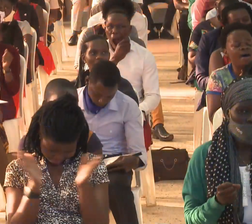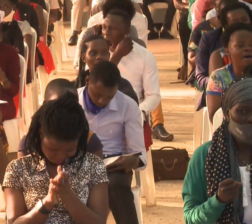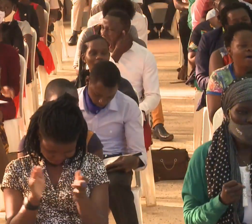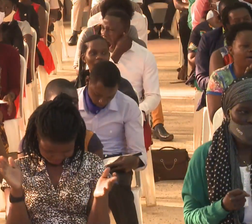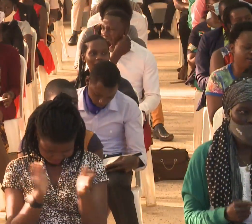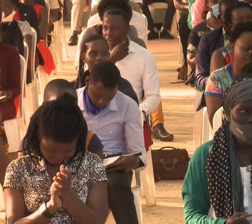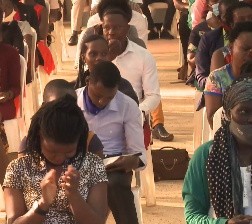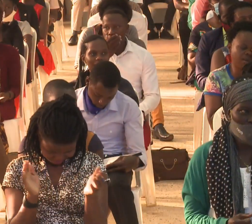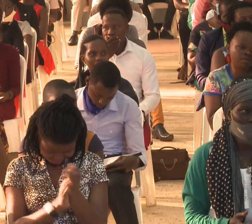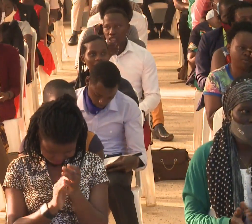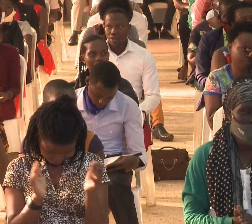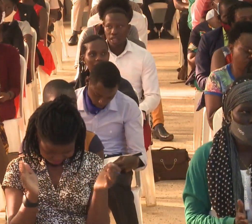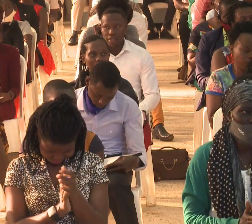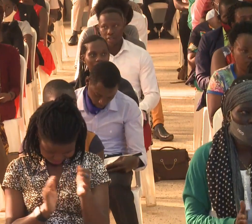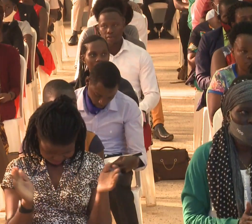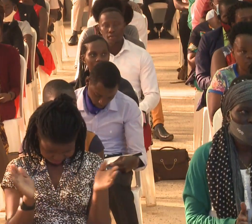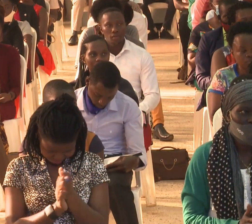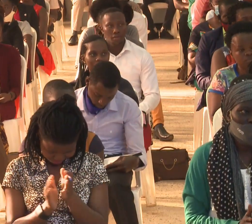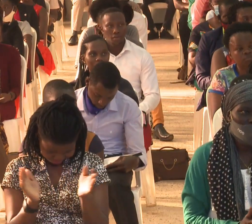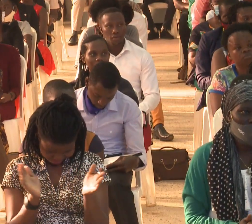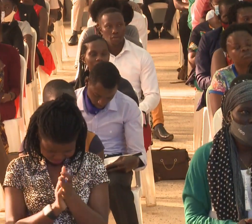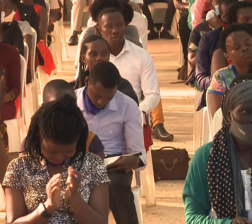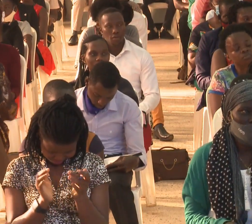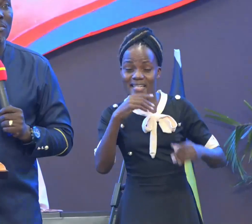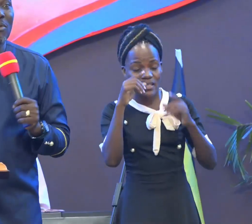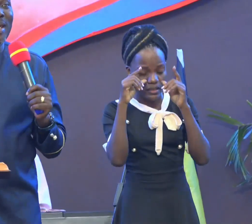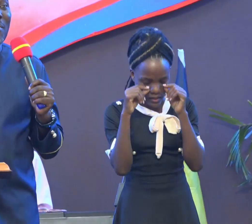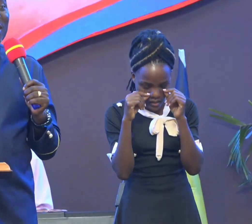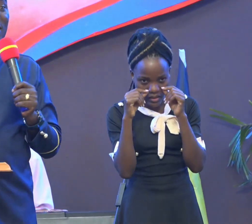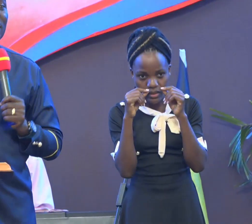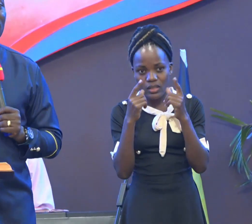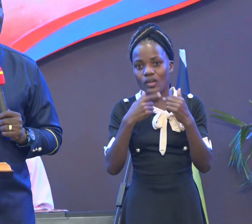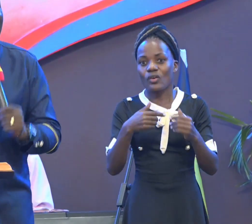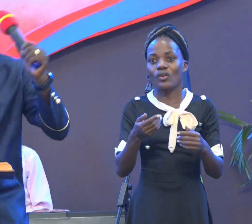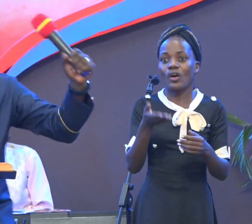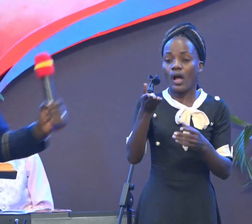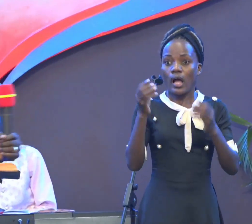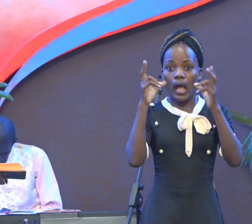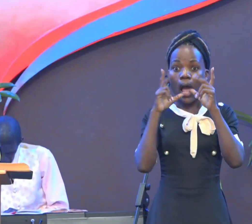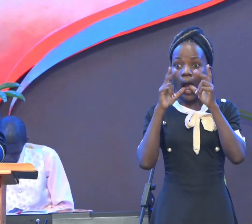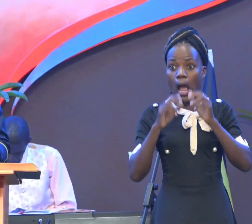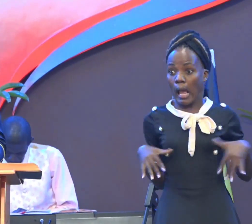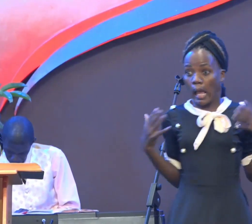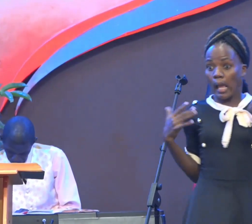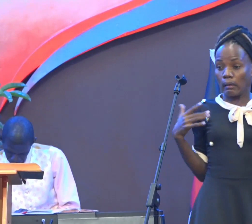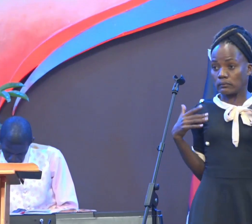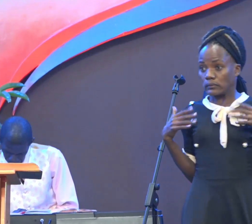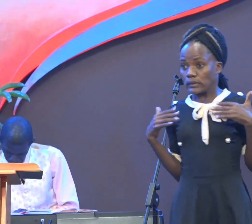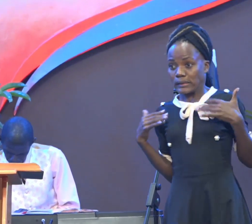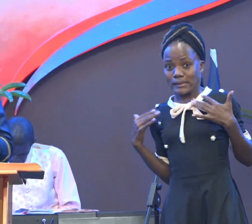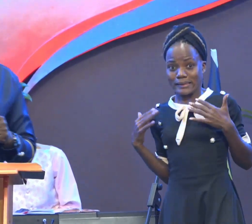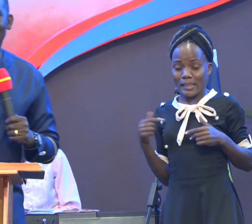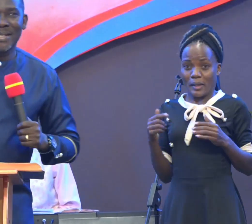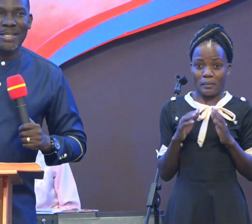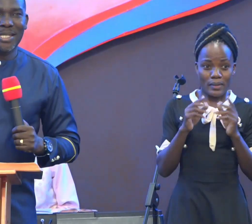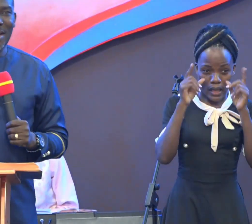amen. Mutulo tubi. In bad sleep. Mubera mizimu. They are ghosts. You